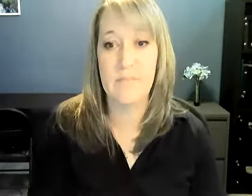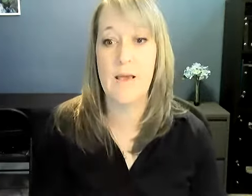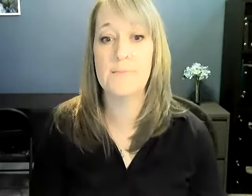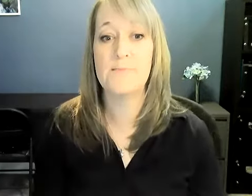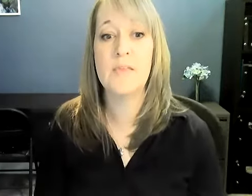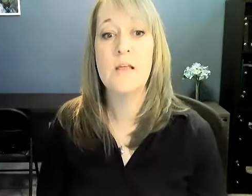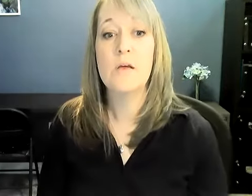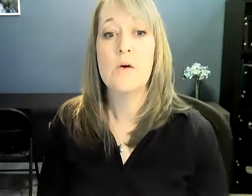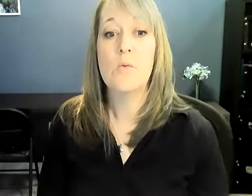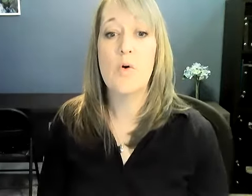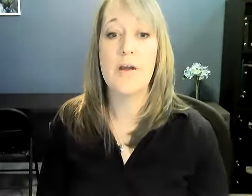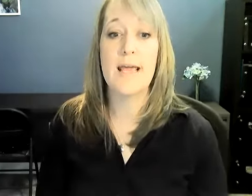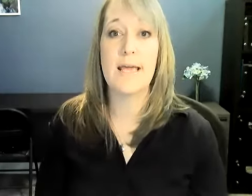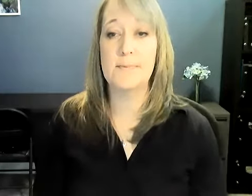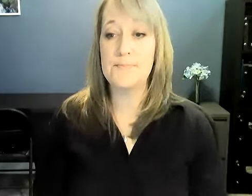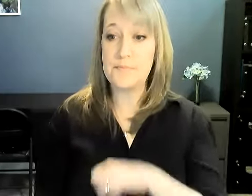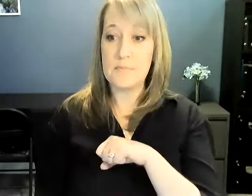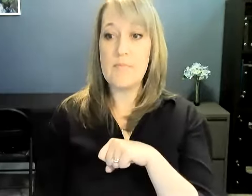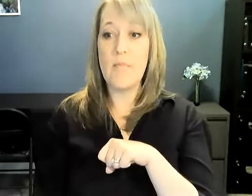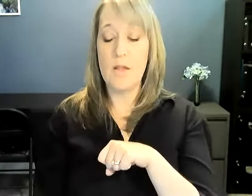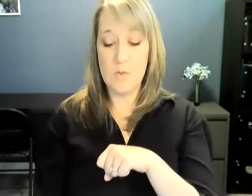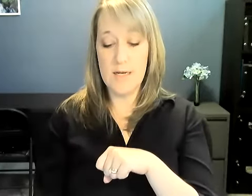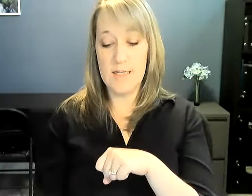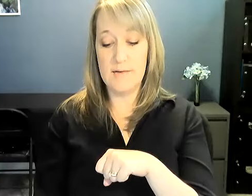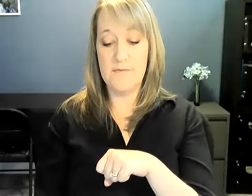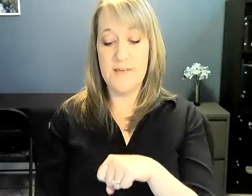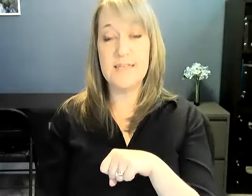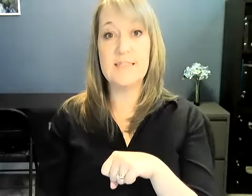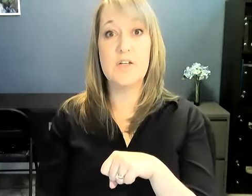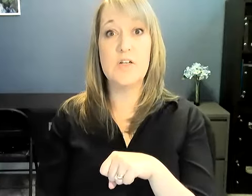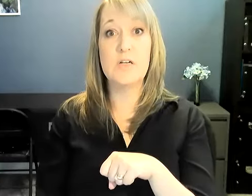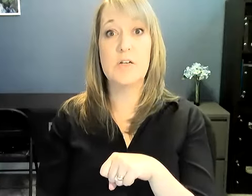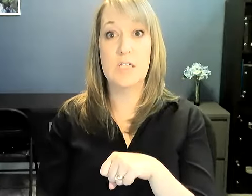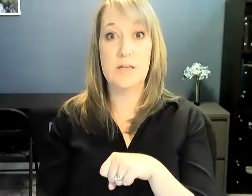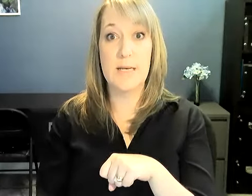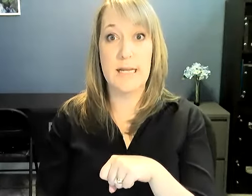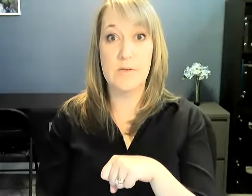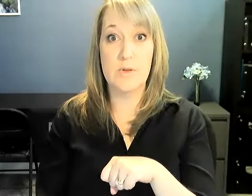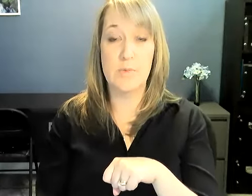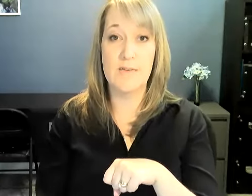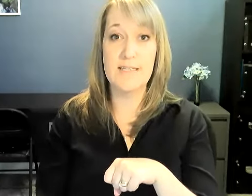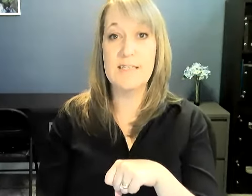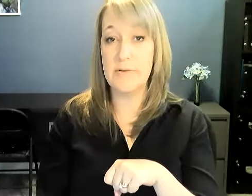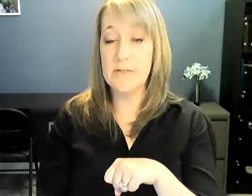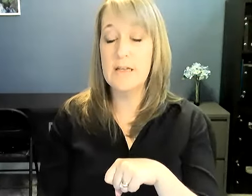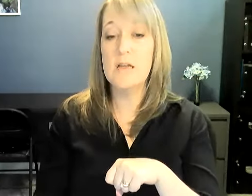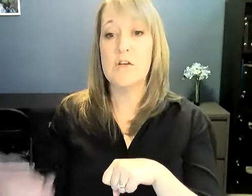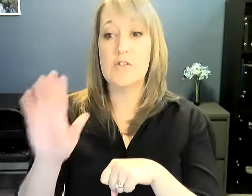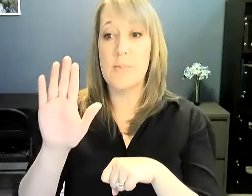Okay. Warning. You want to fist on your non-dominant hand with your palm facing down. Your dominant